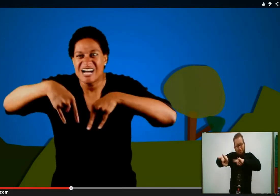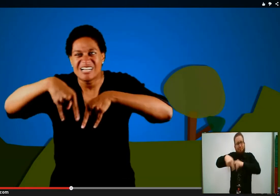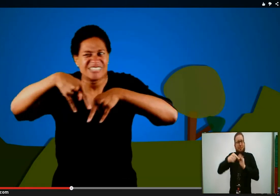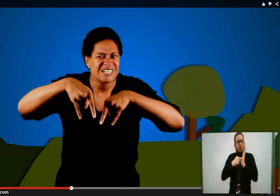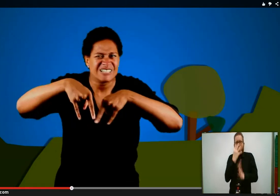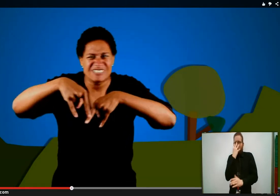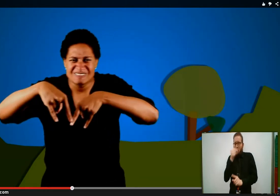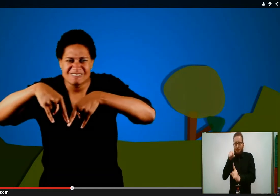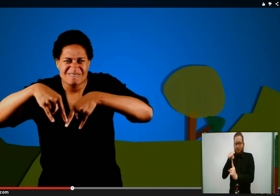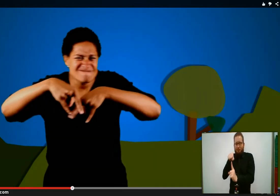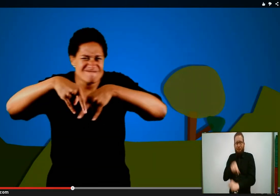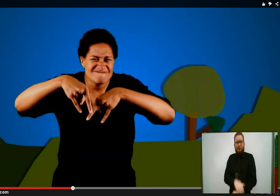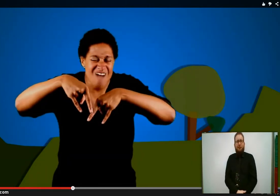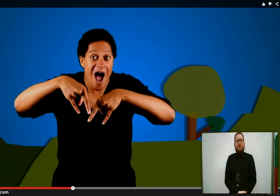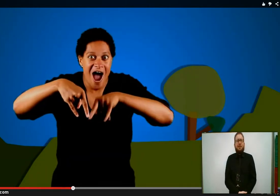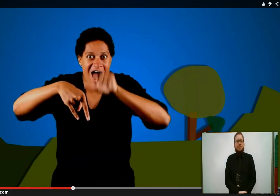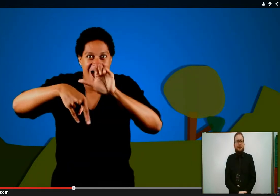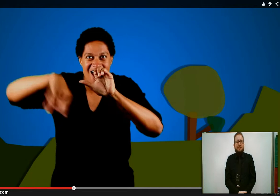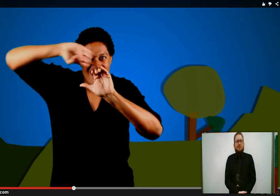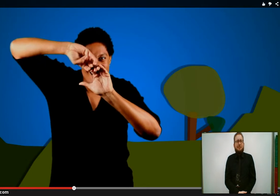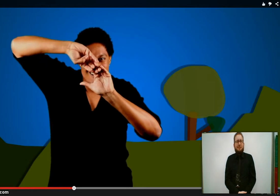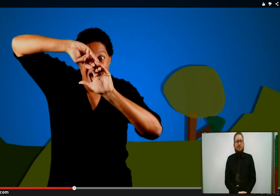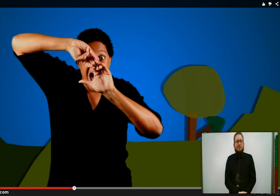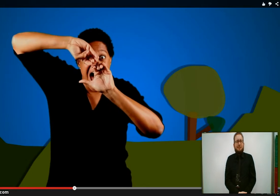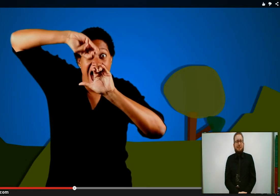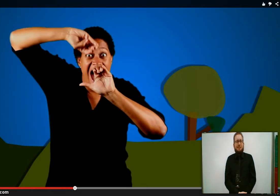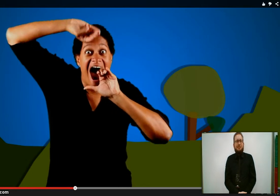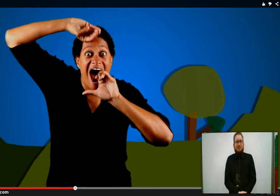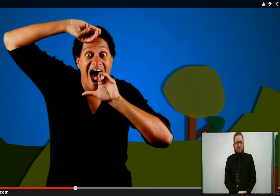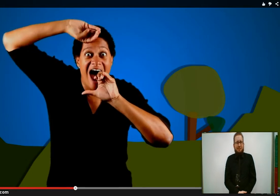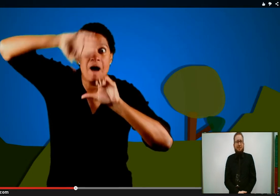That shows how he's walking. That's how a wolf would walk.